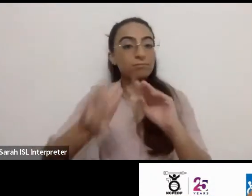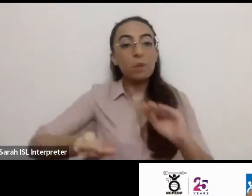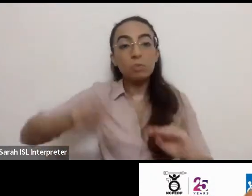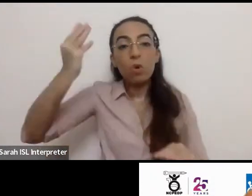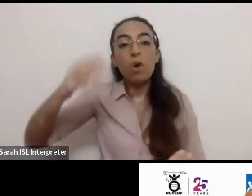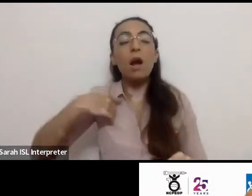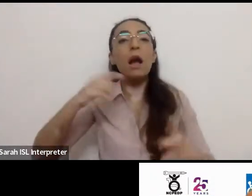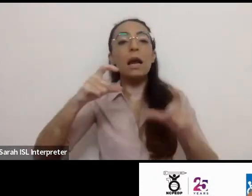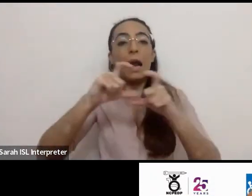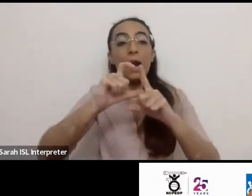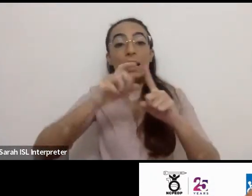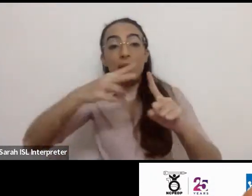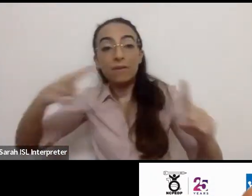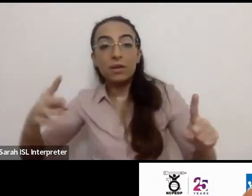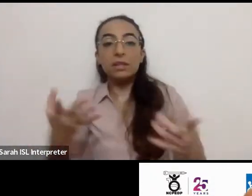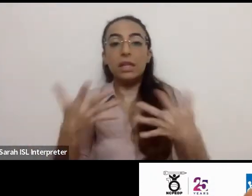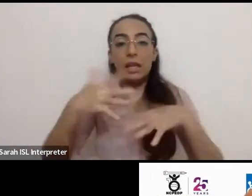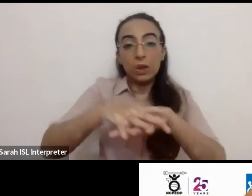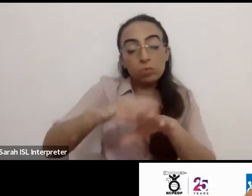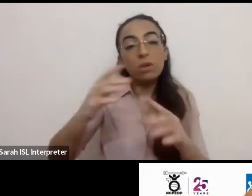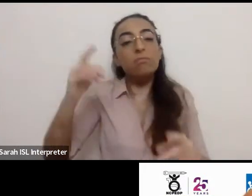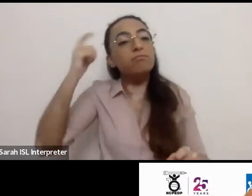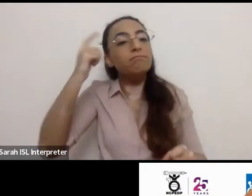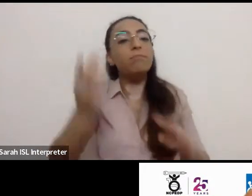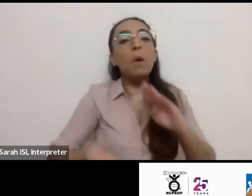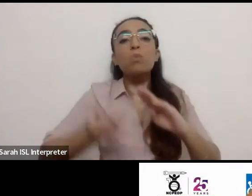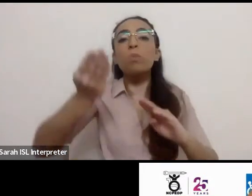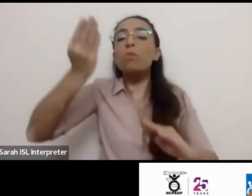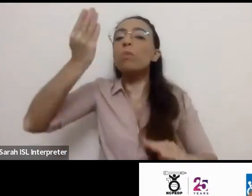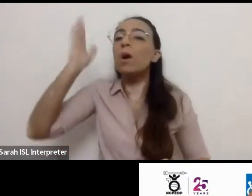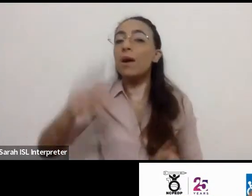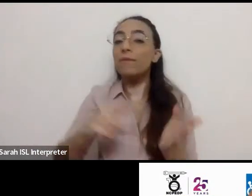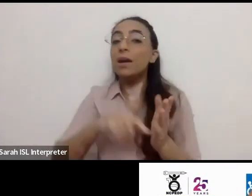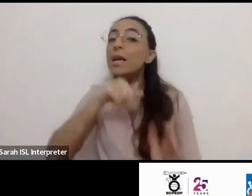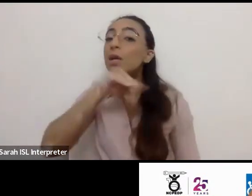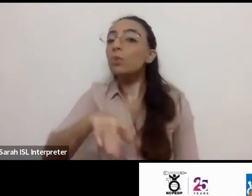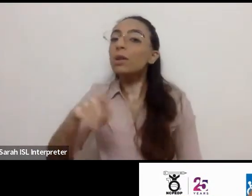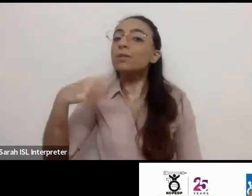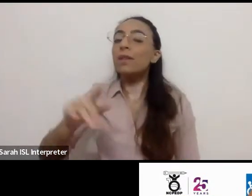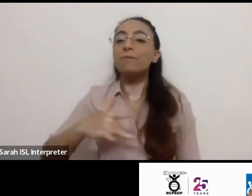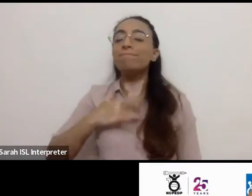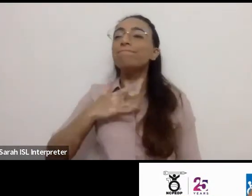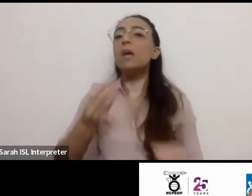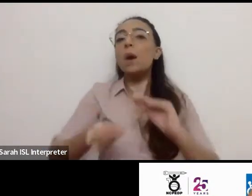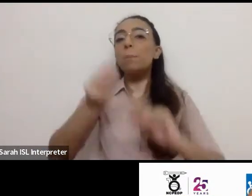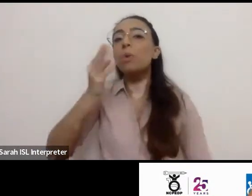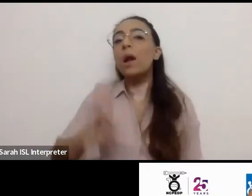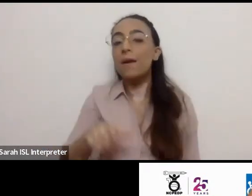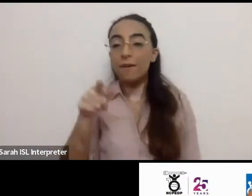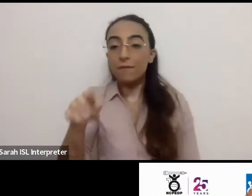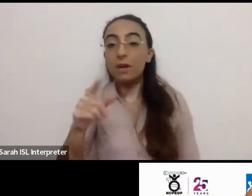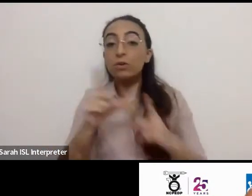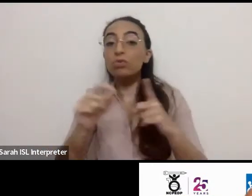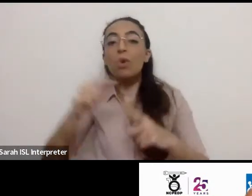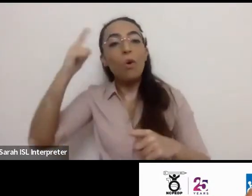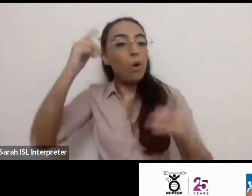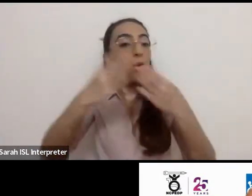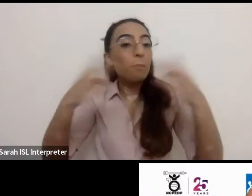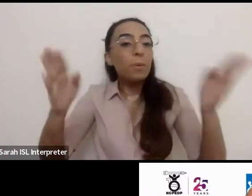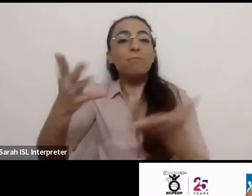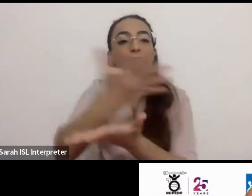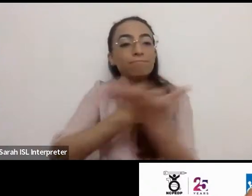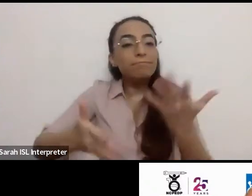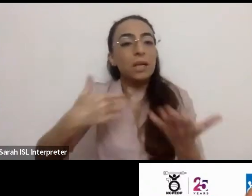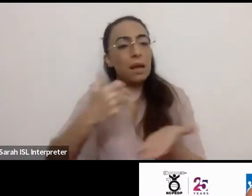on diversity and inclusion. These are just important things that the young care deeply and passionately about. And so their openness to discuss this, to